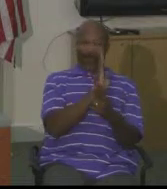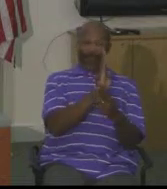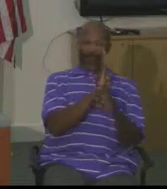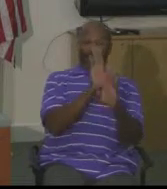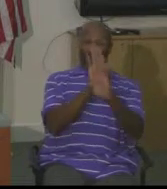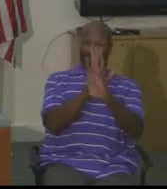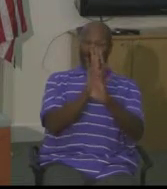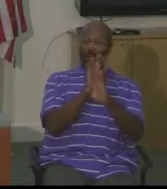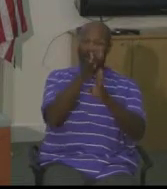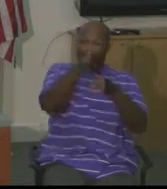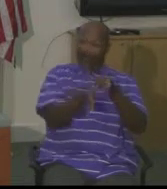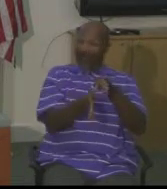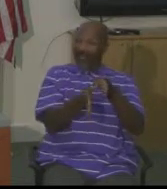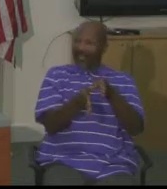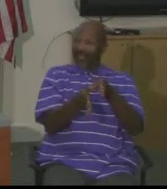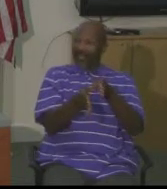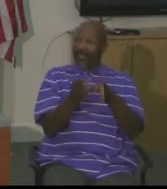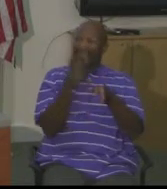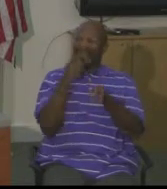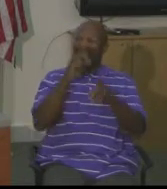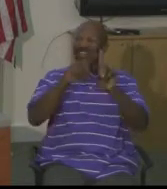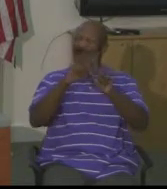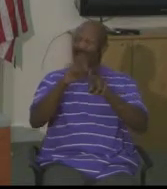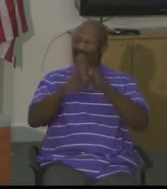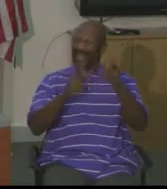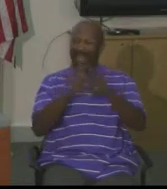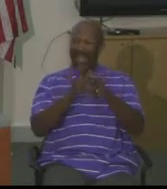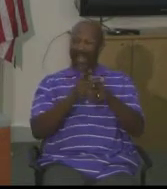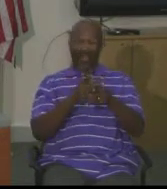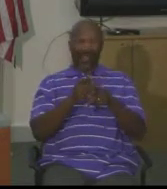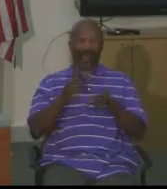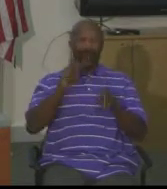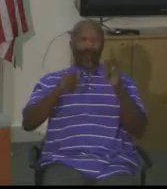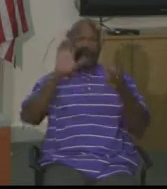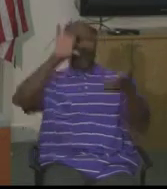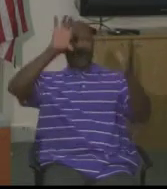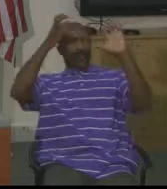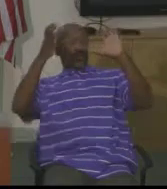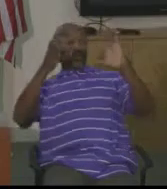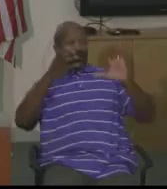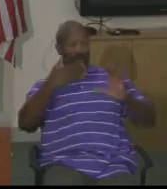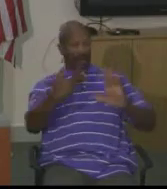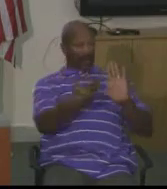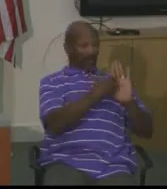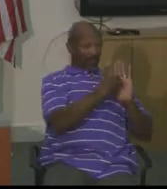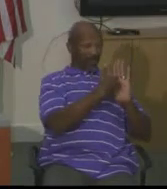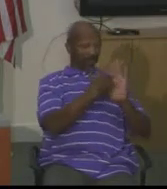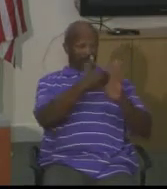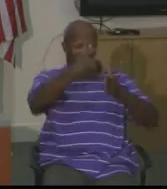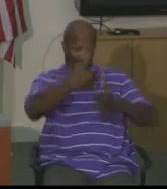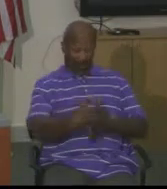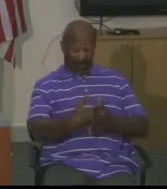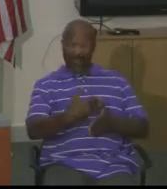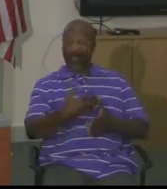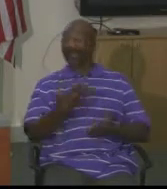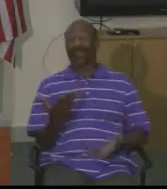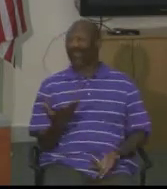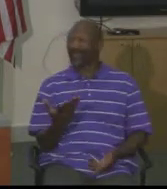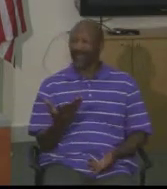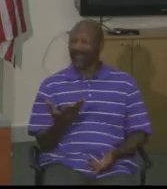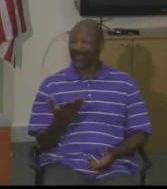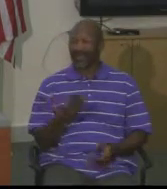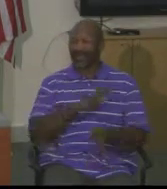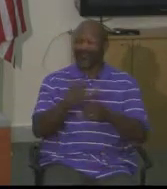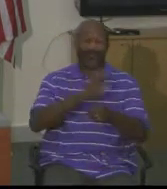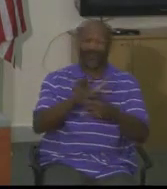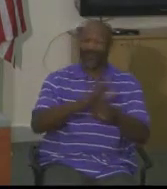So you start to see these really strange combinations and start confusing people, and people just stop. So this, enough is